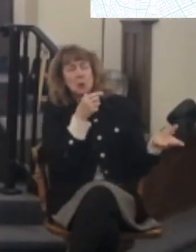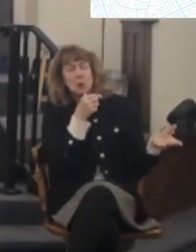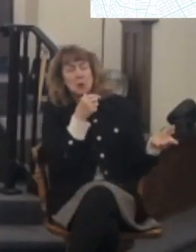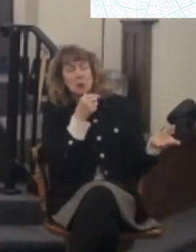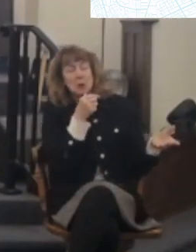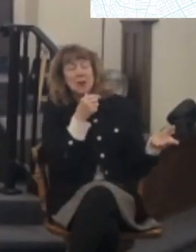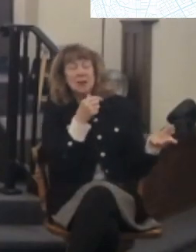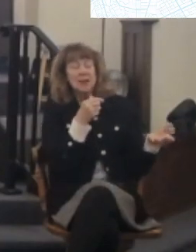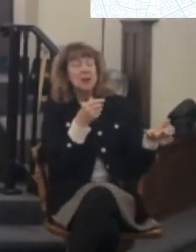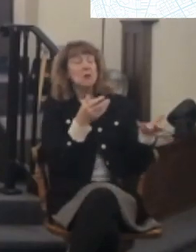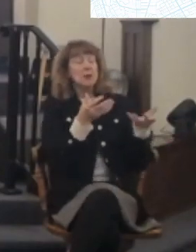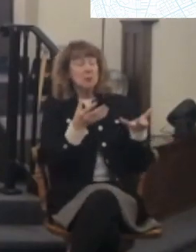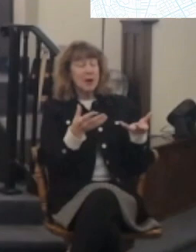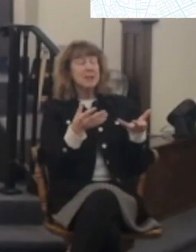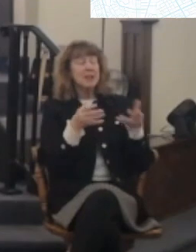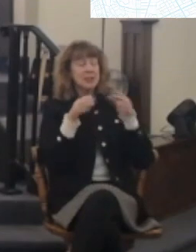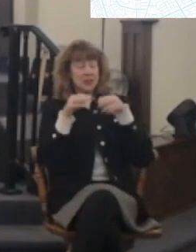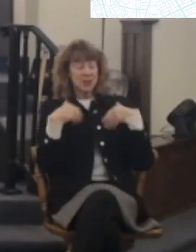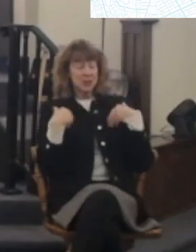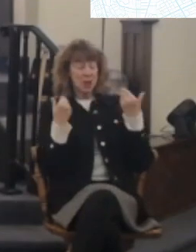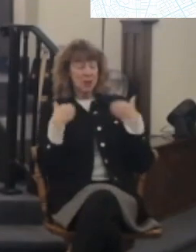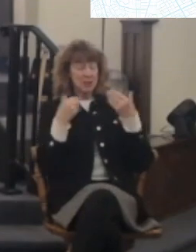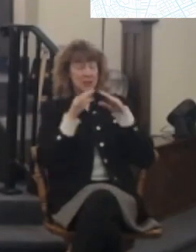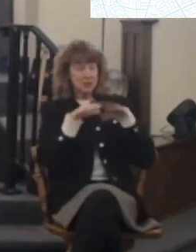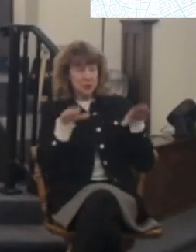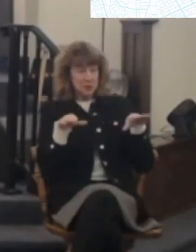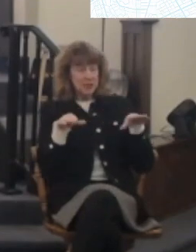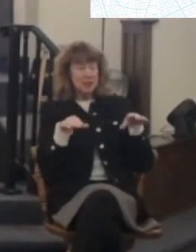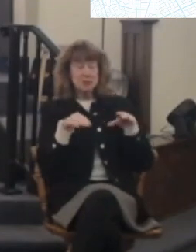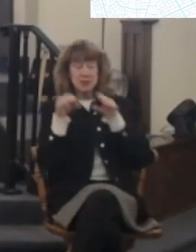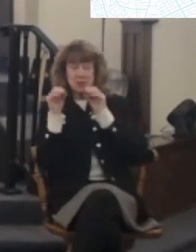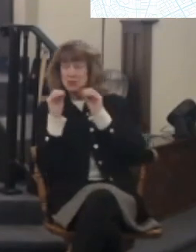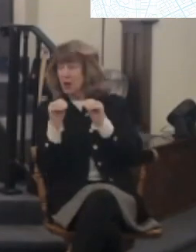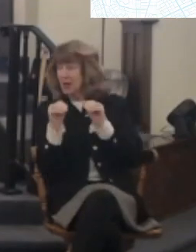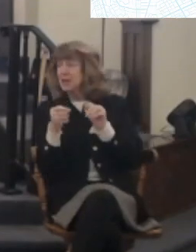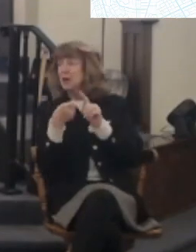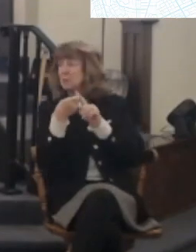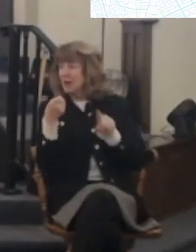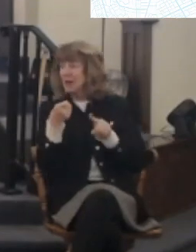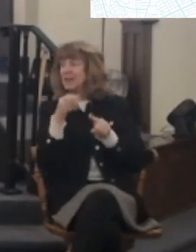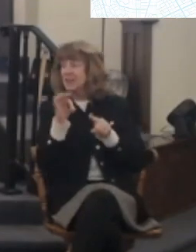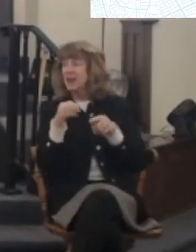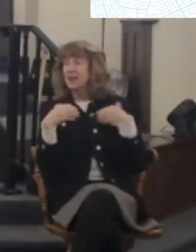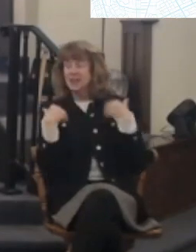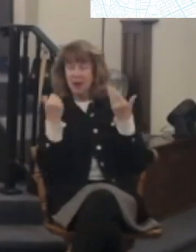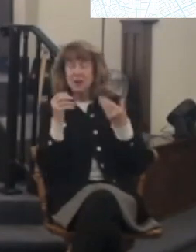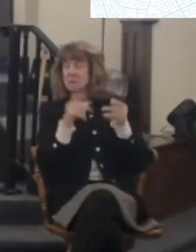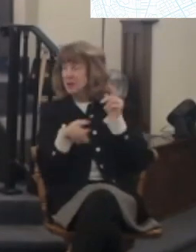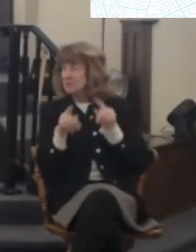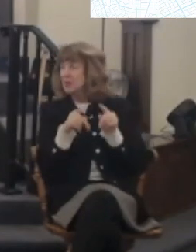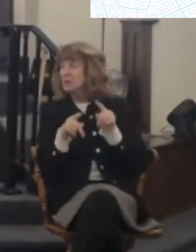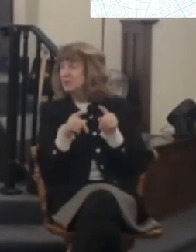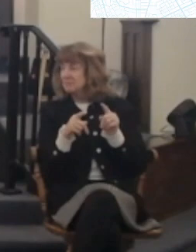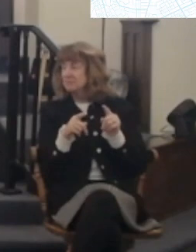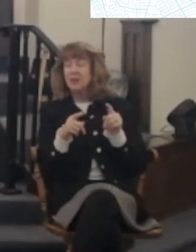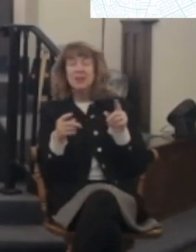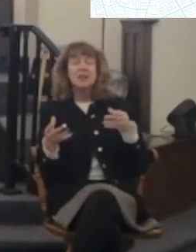Sometimes we want the young people to be taught by the young people. Have you ever noticed that? We have a youth. Let's get them into children's